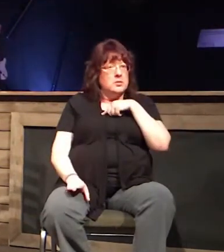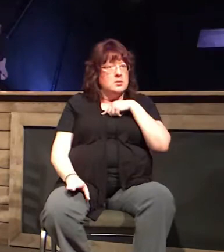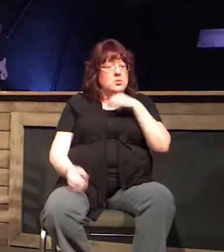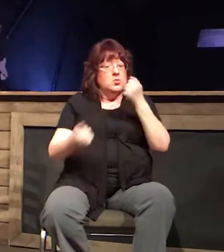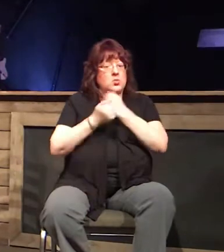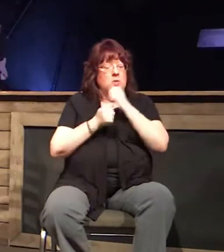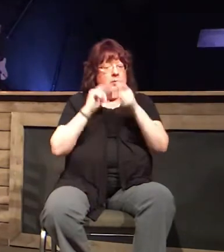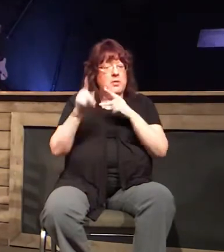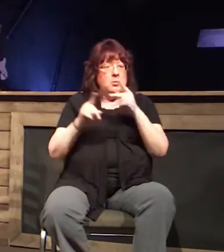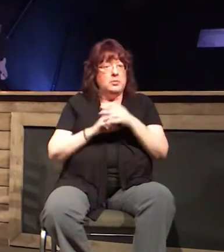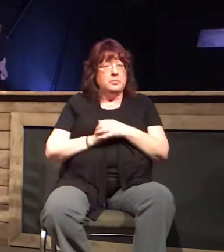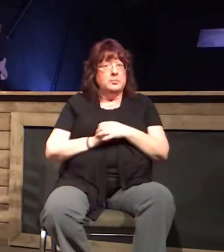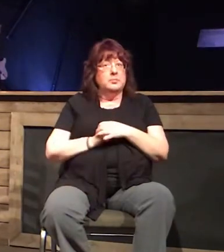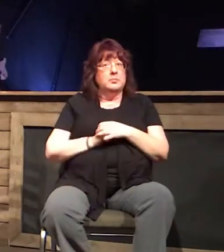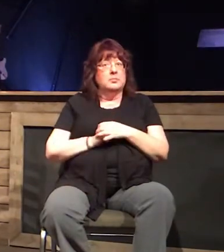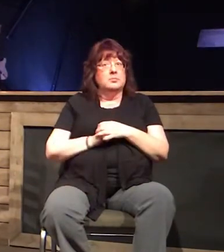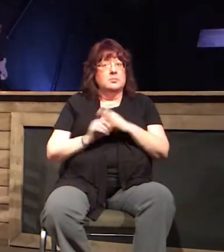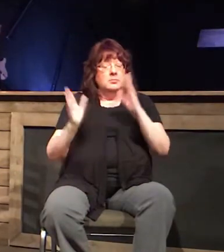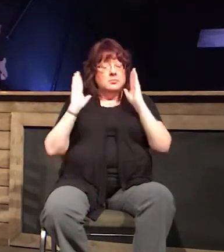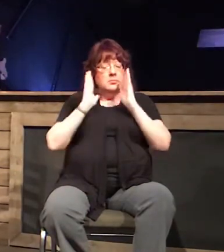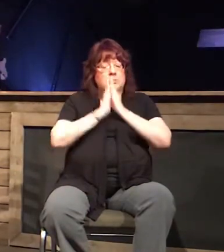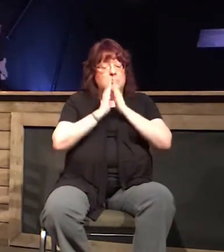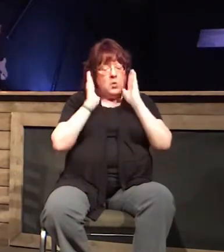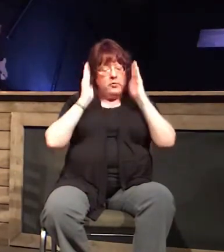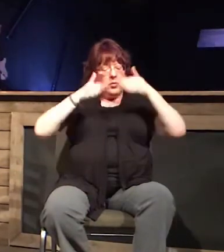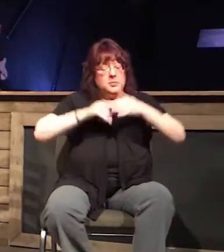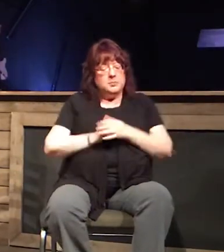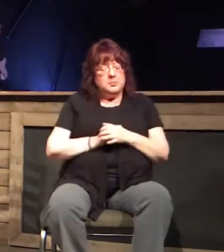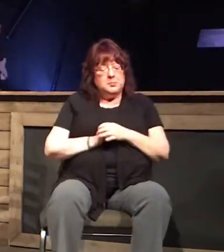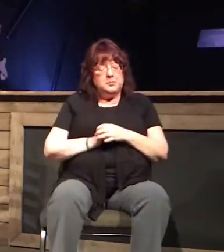to love people. Bow your heads to me for just a moment.